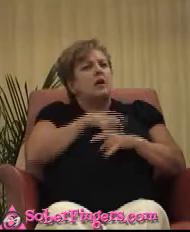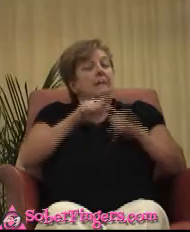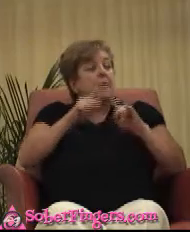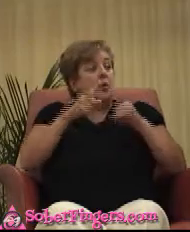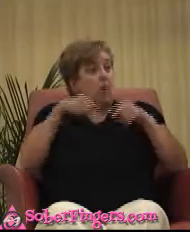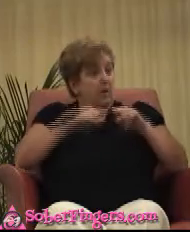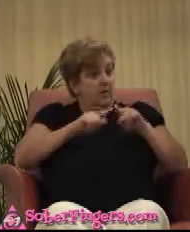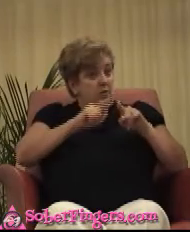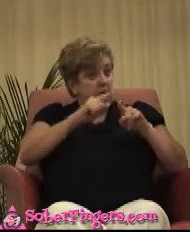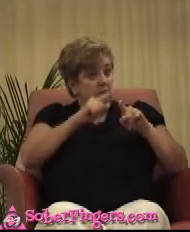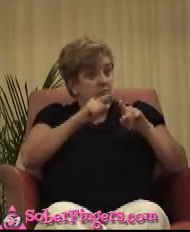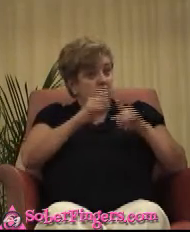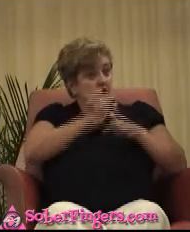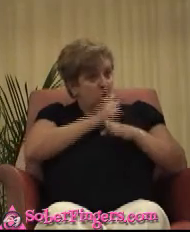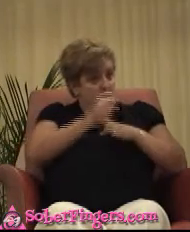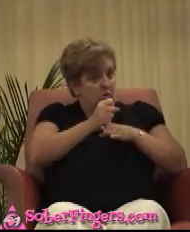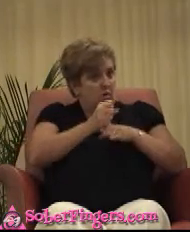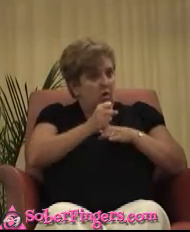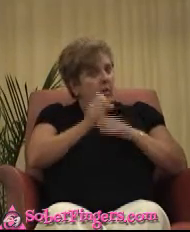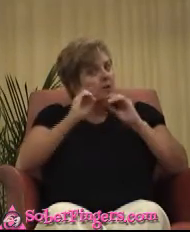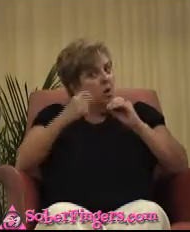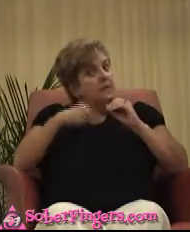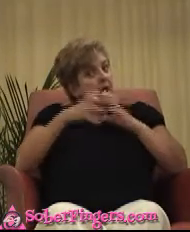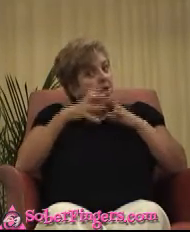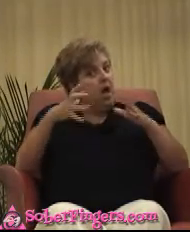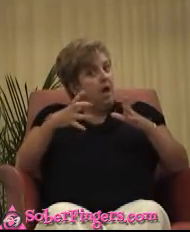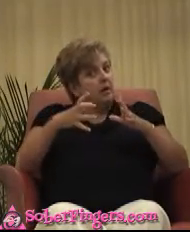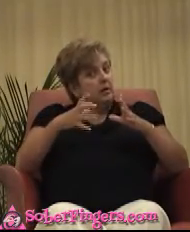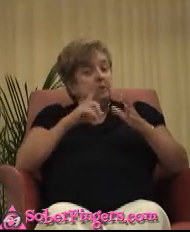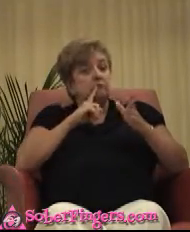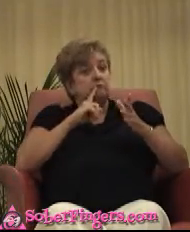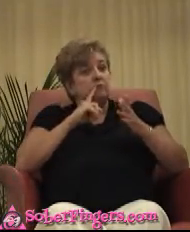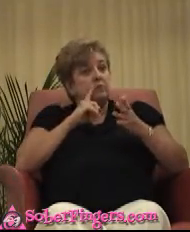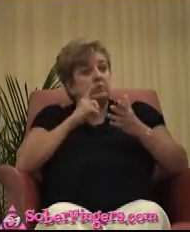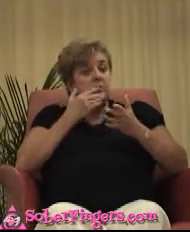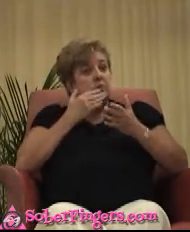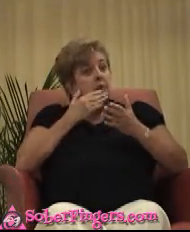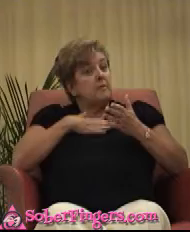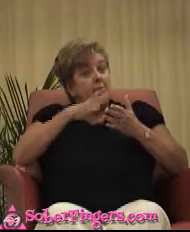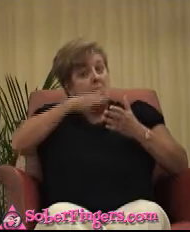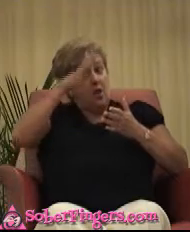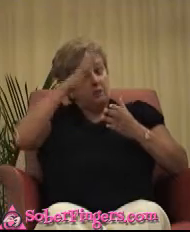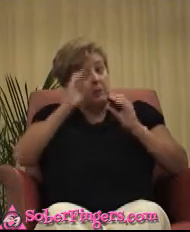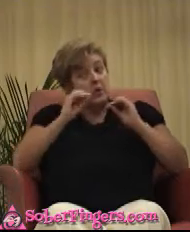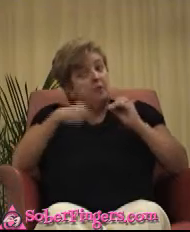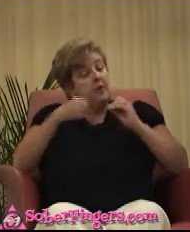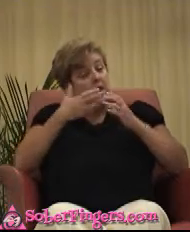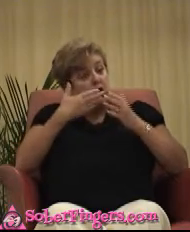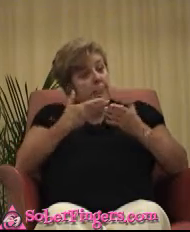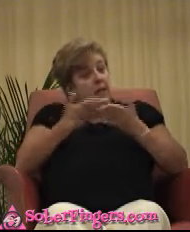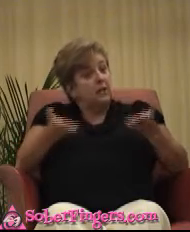good things, and I'm indebted to my parents. They gave me some good stuff. And I know how to work hard.